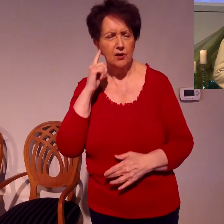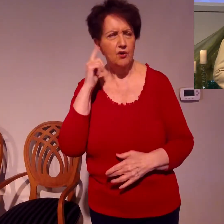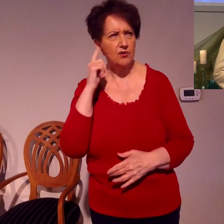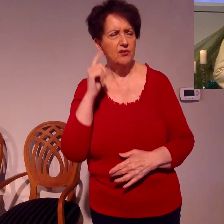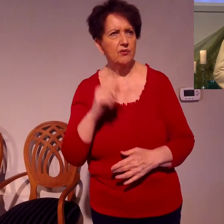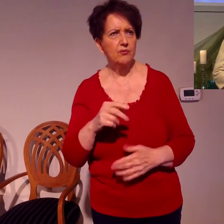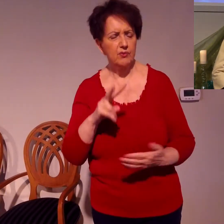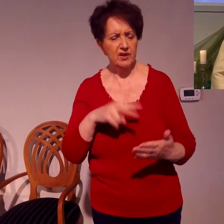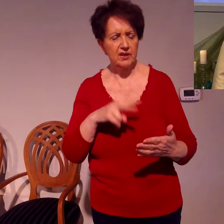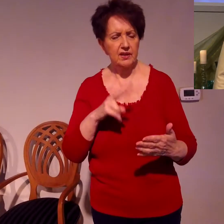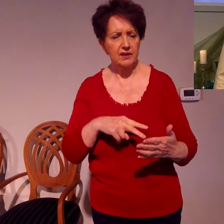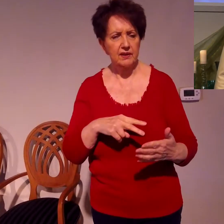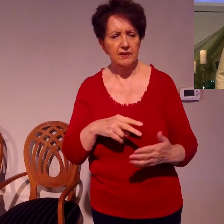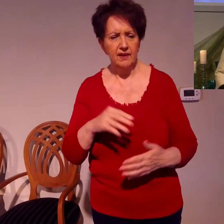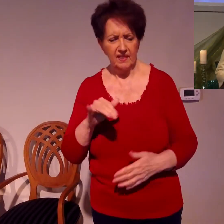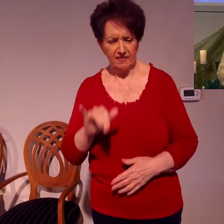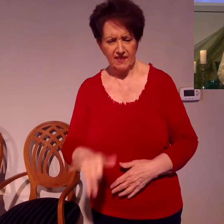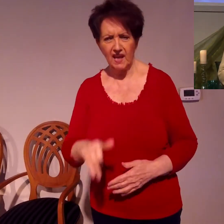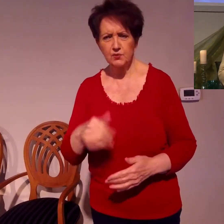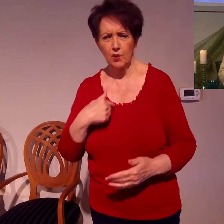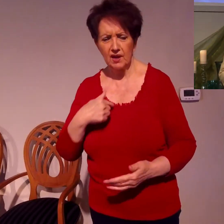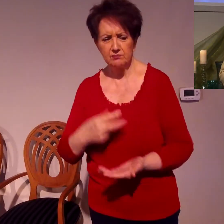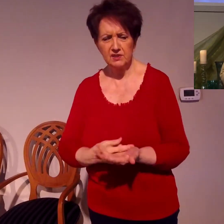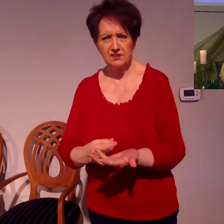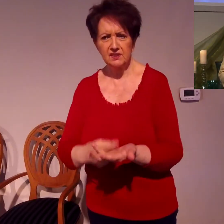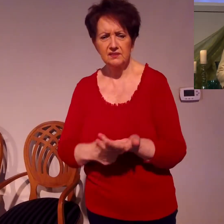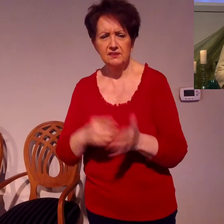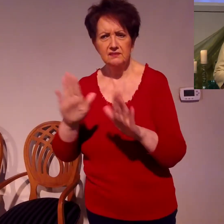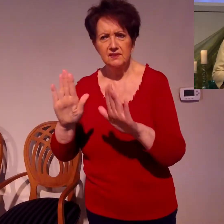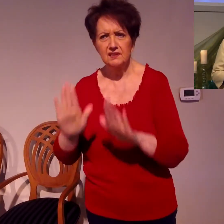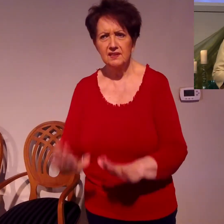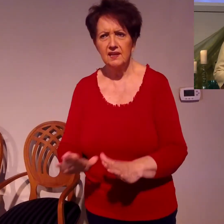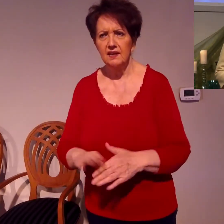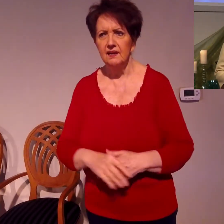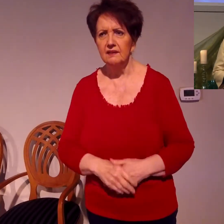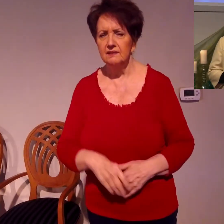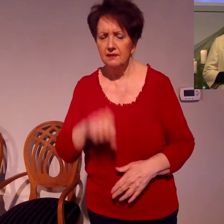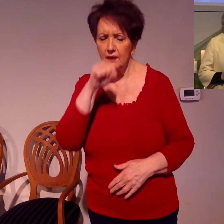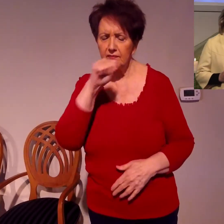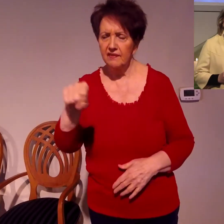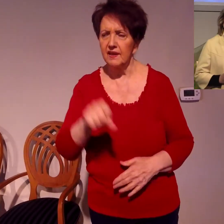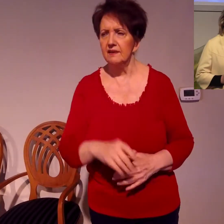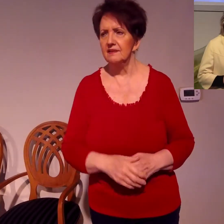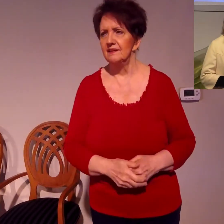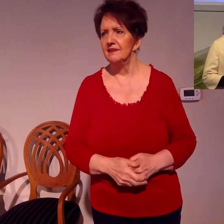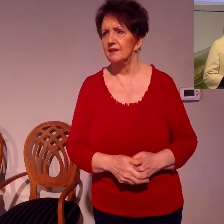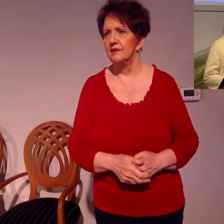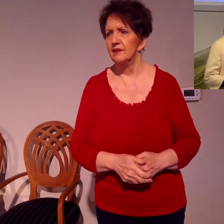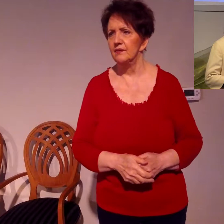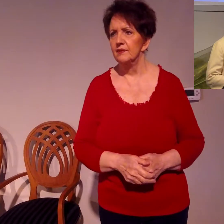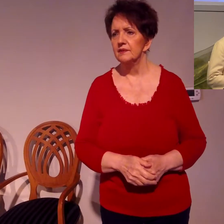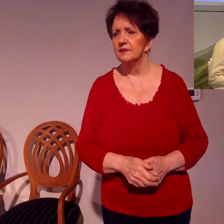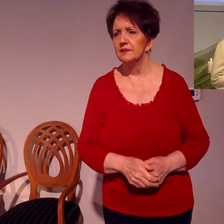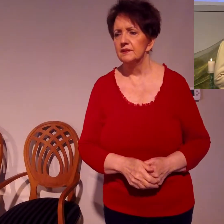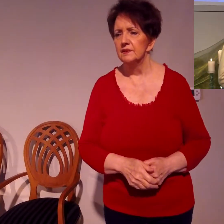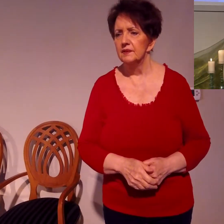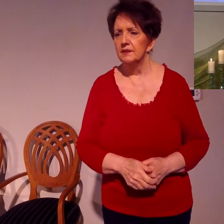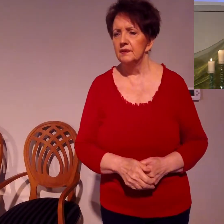heard her read it. And I'm like, well, that's what I'm going to talk about on Sunday. And I love that. And